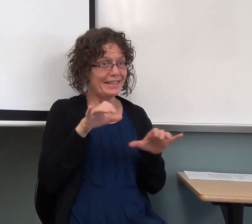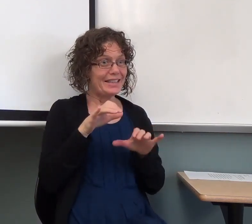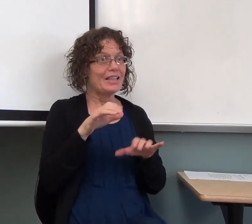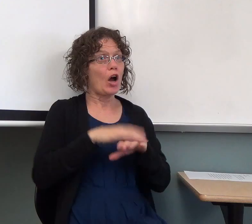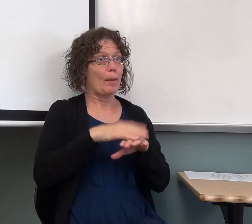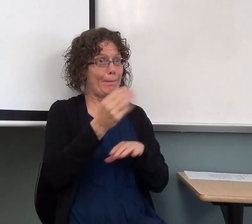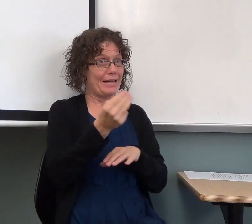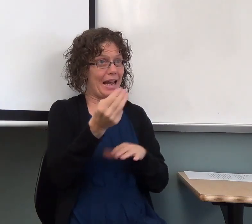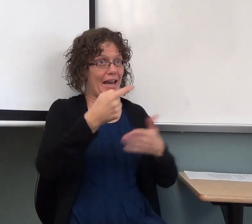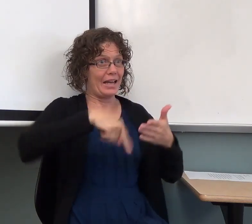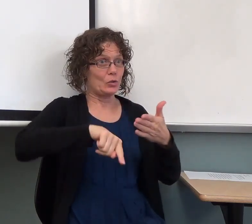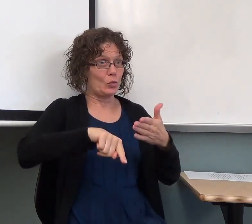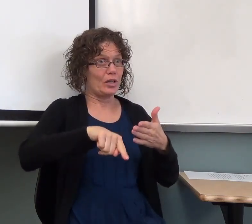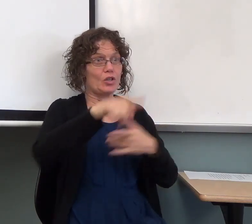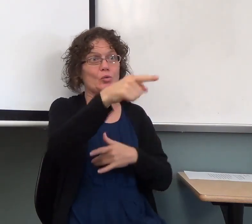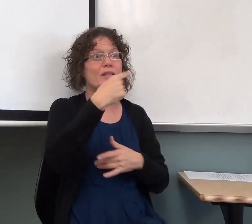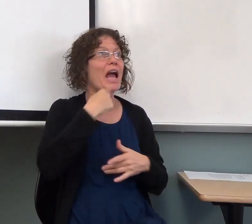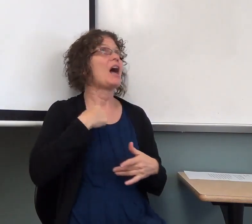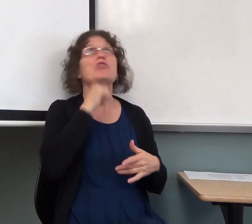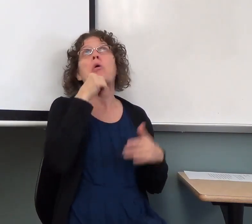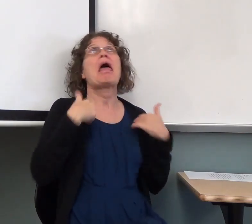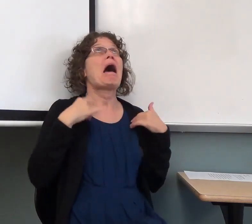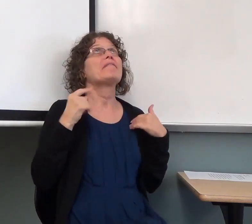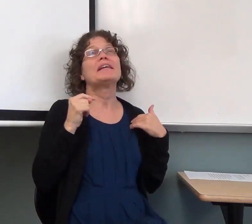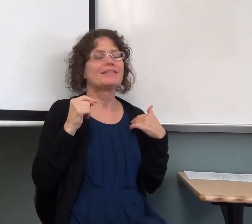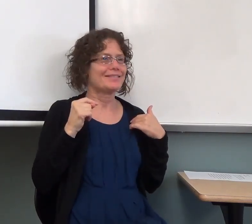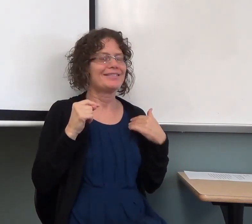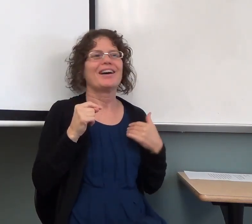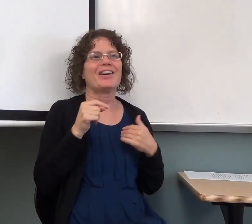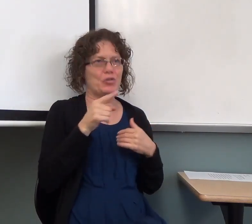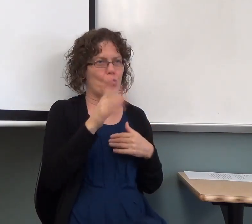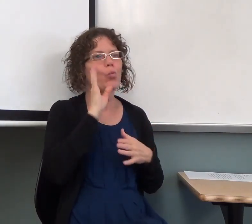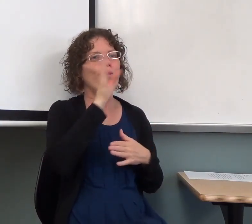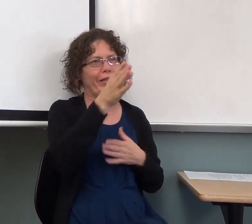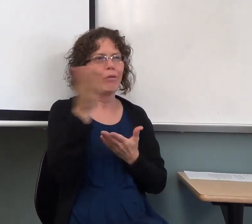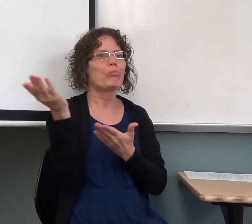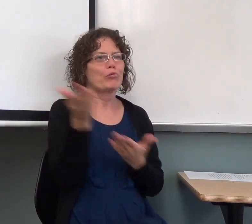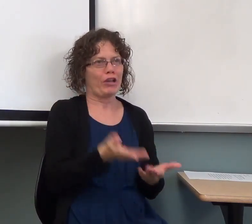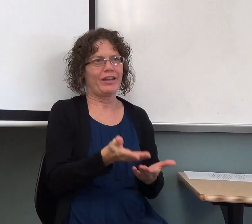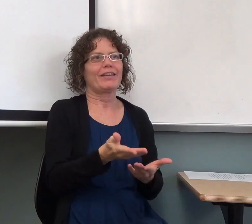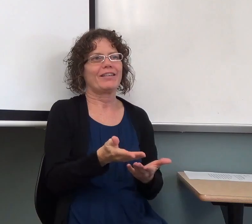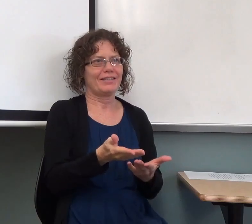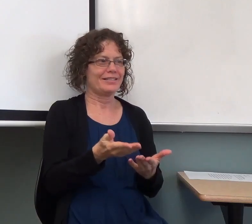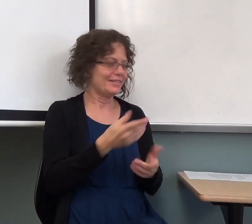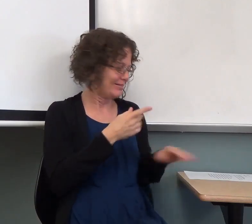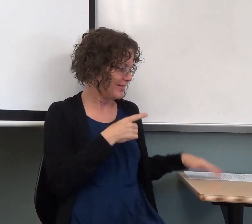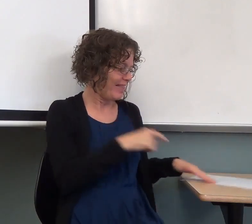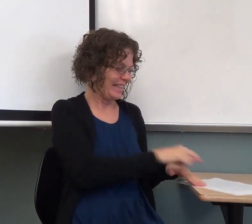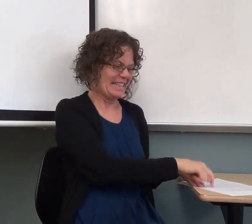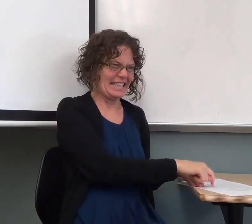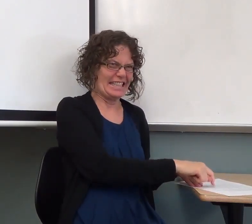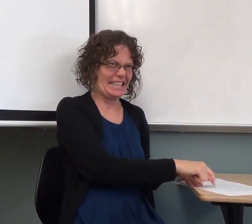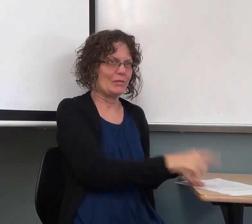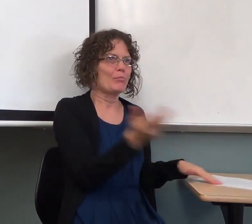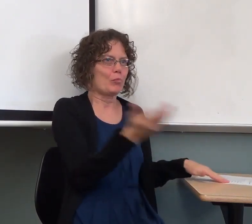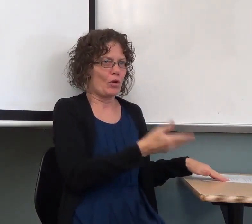No. Yes. All right. I see you have it. What? The paper. Monday you have. Okay.